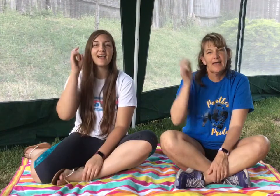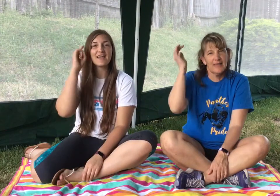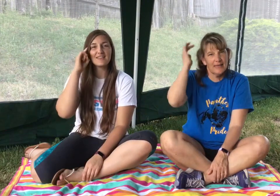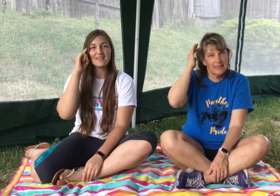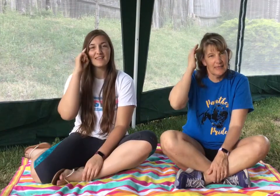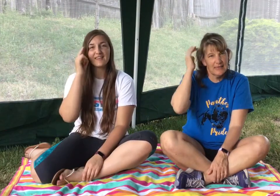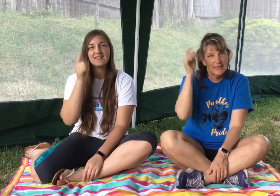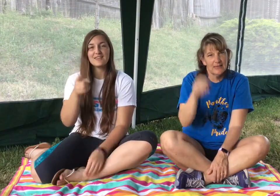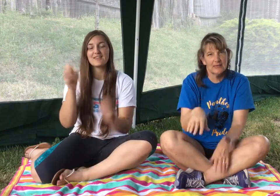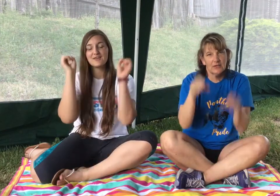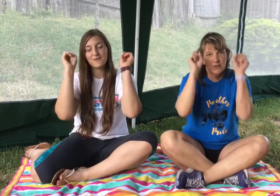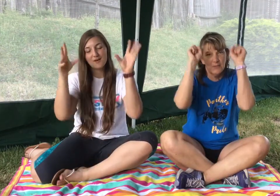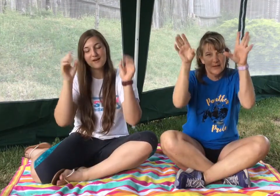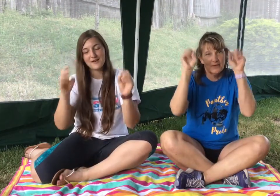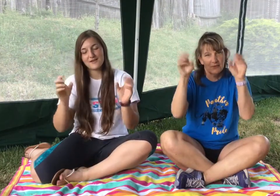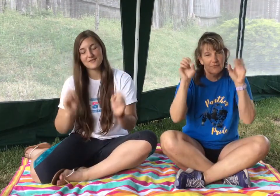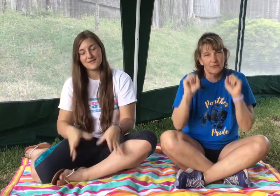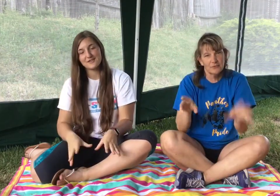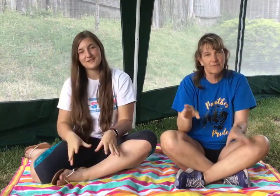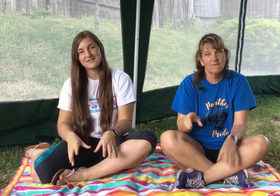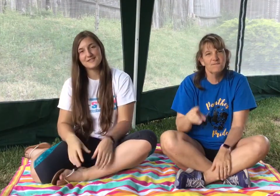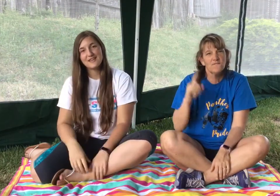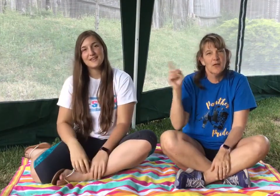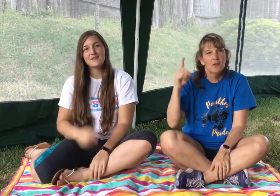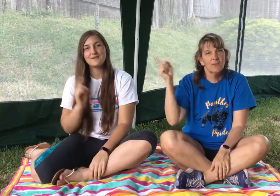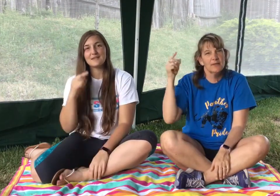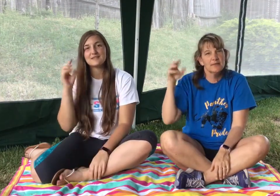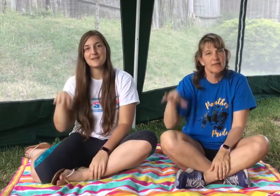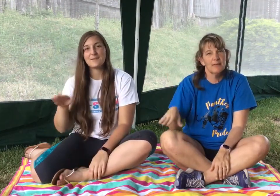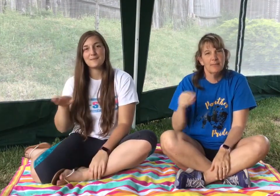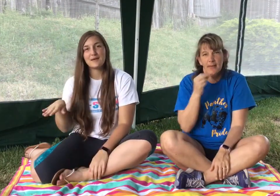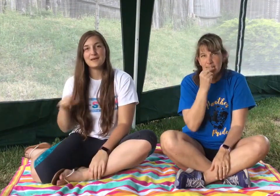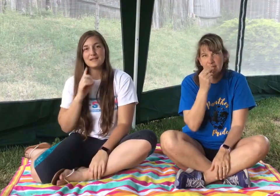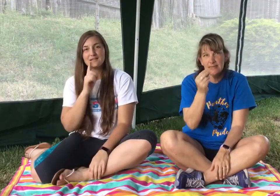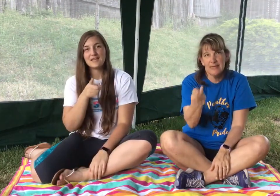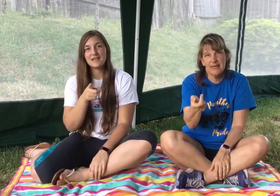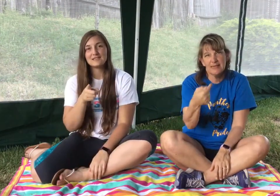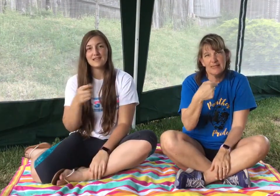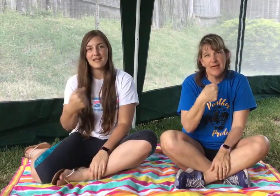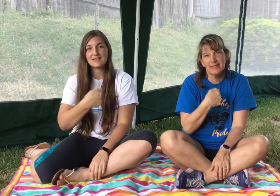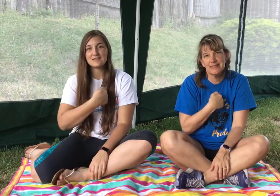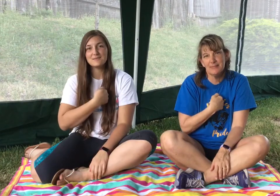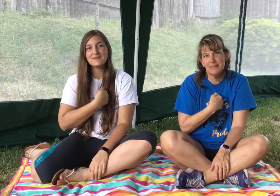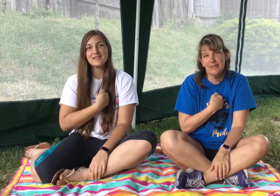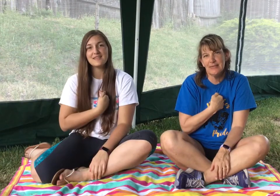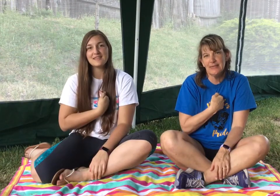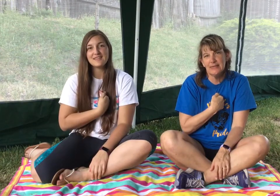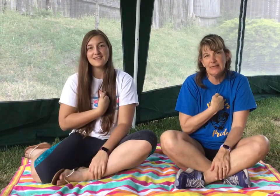I think you're wonderful when somebody says that to me.